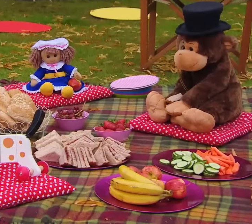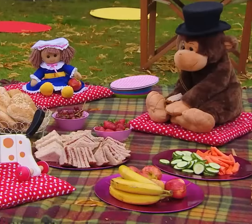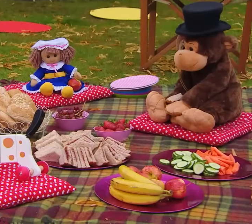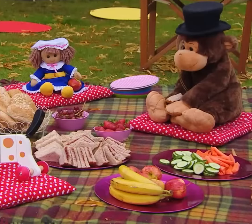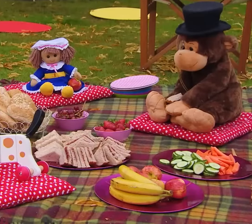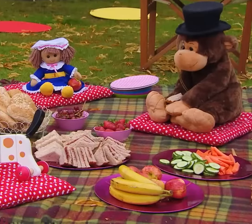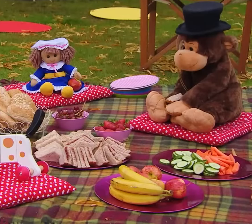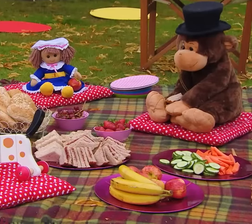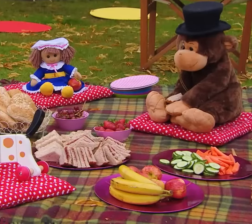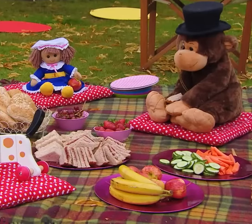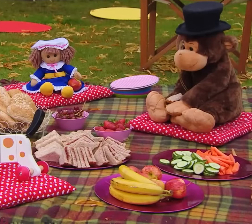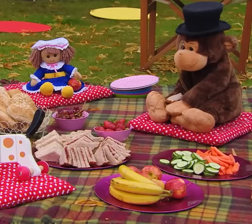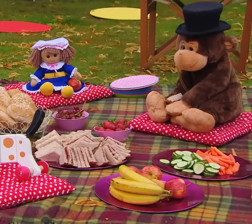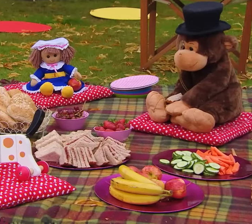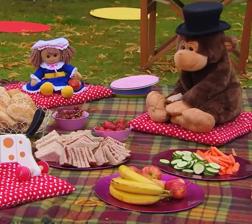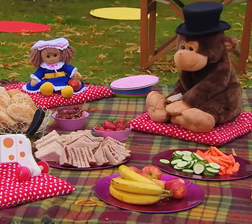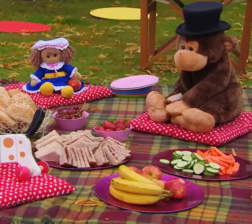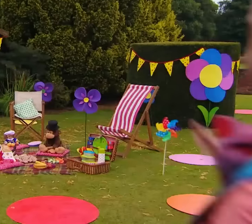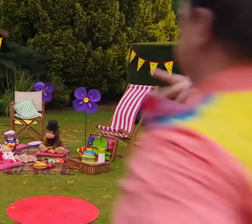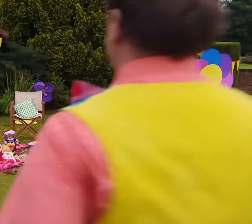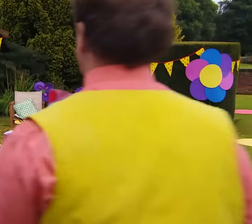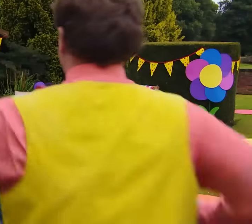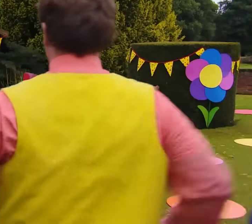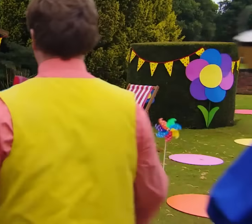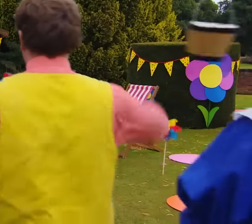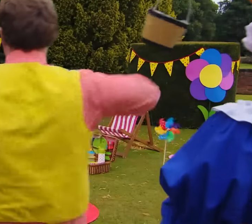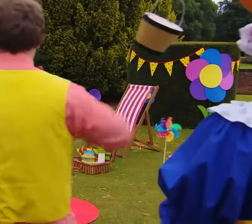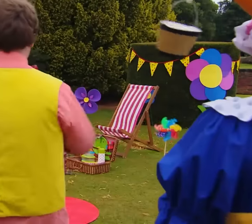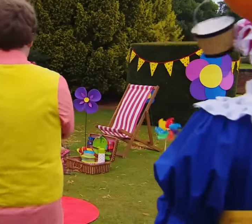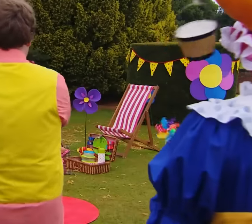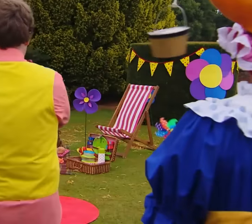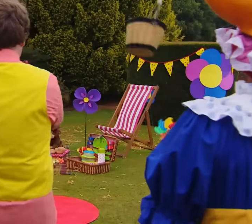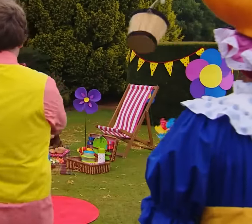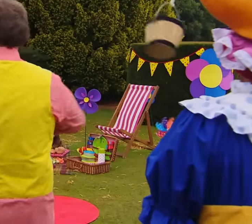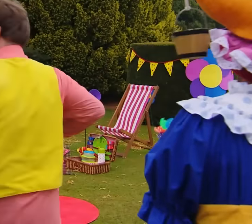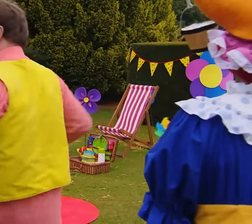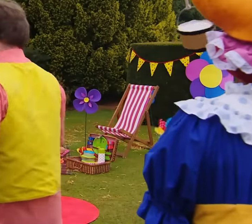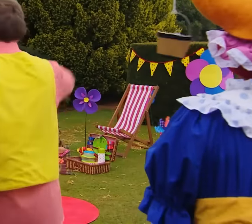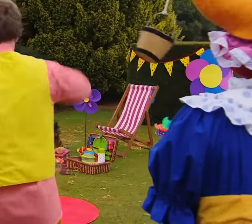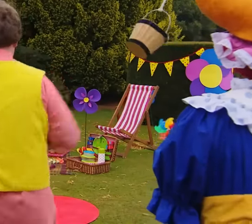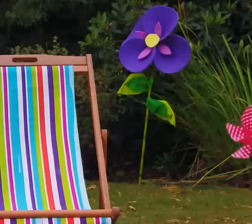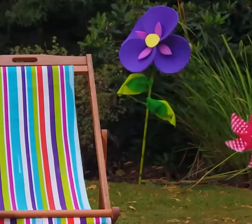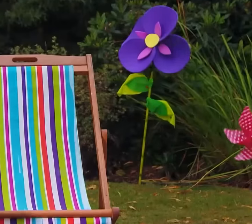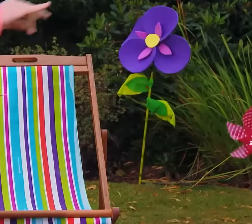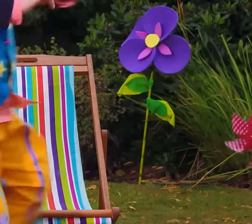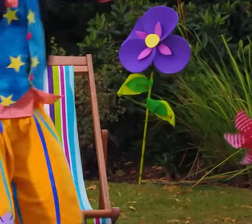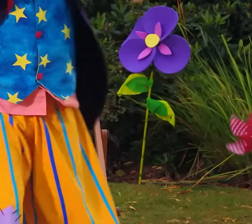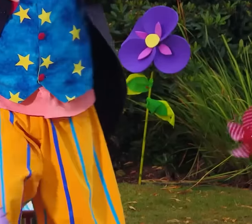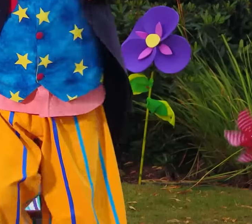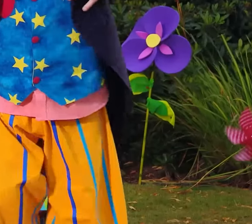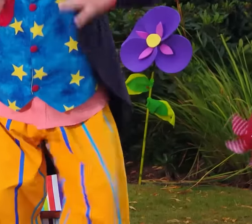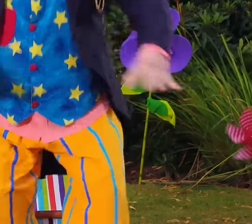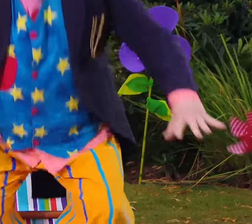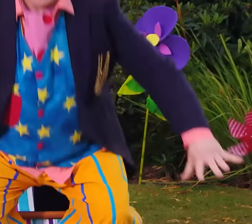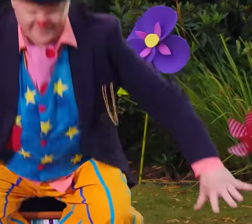Look! Baker Tumble has made you a surprise picnic. You can share it with all